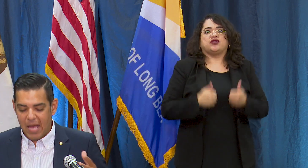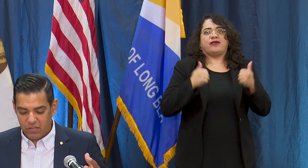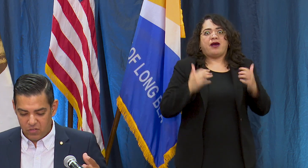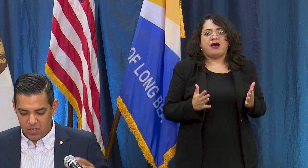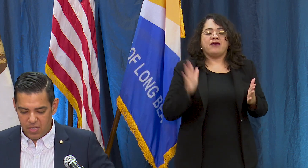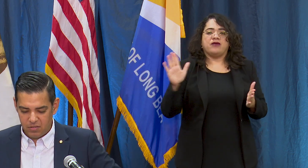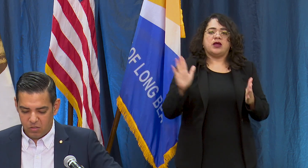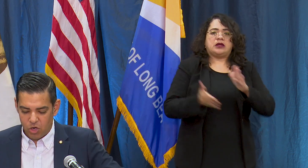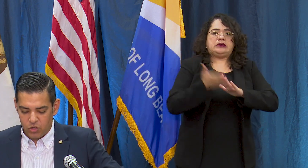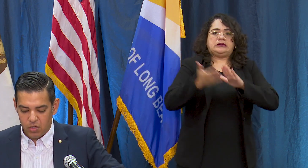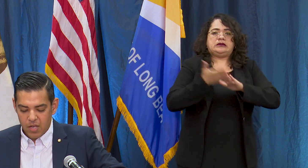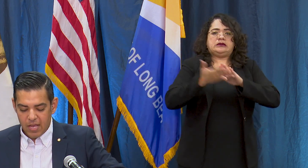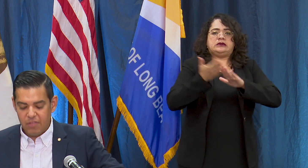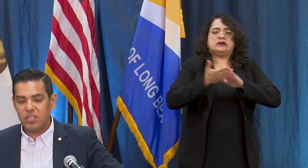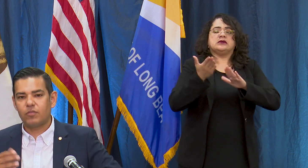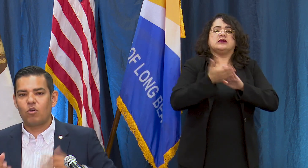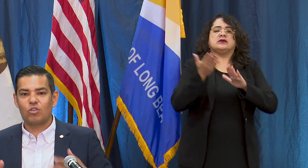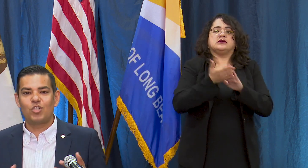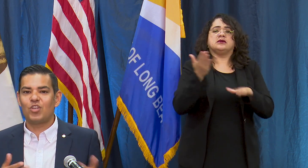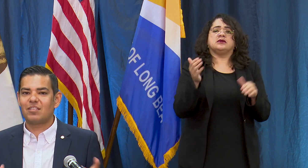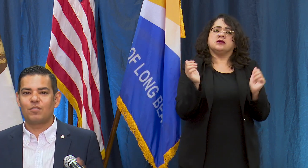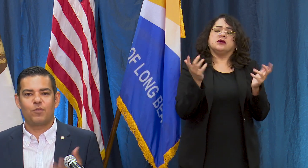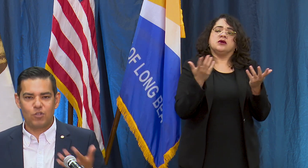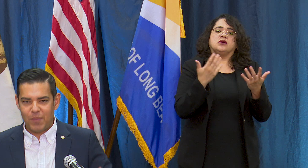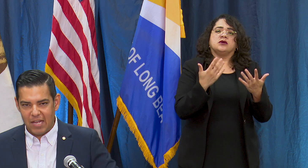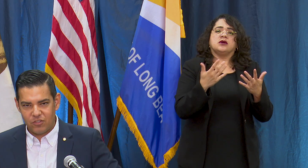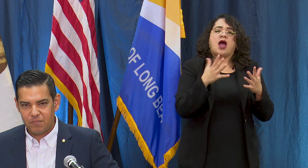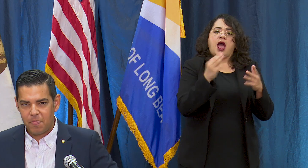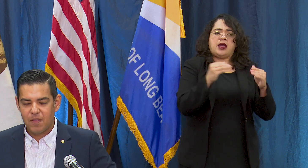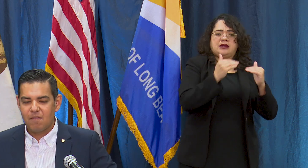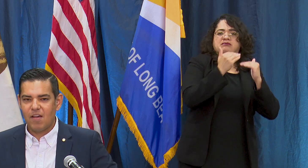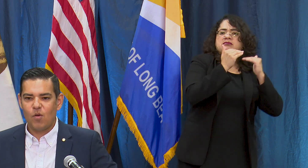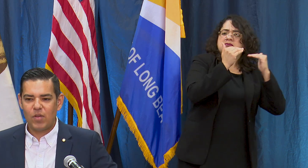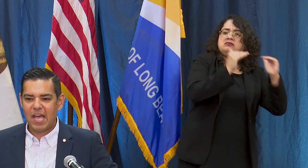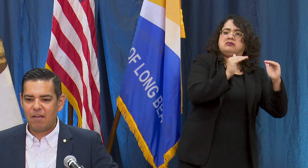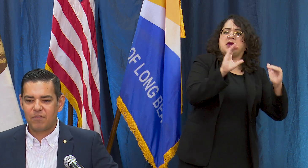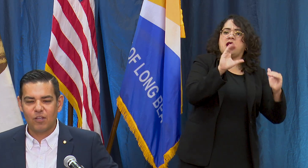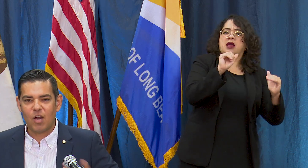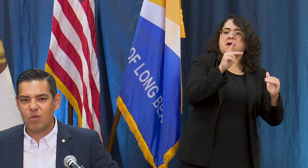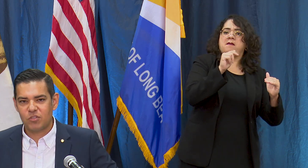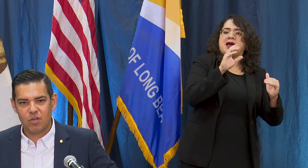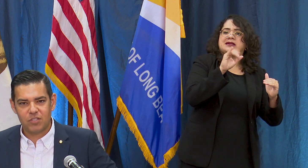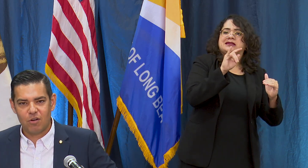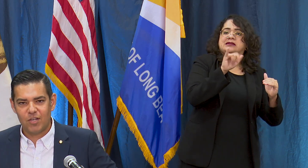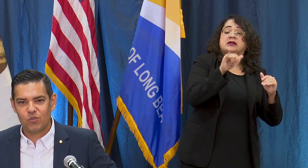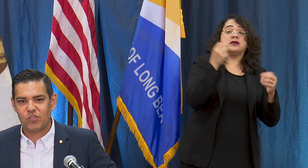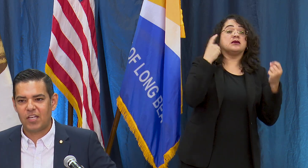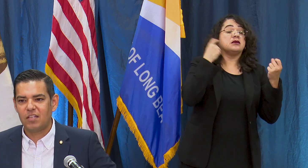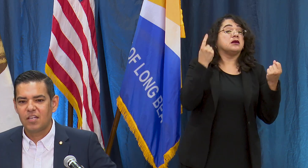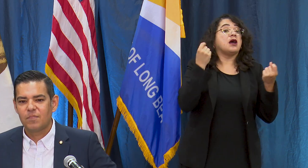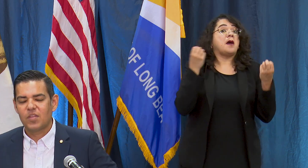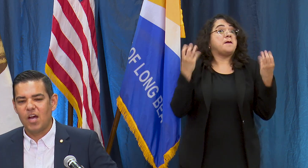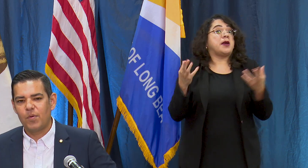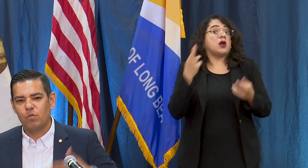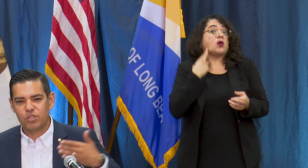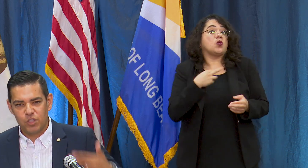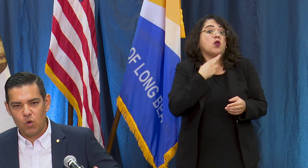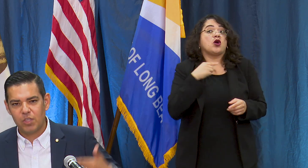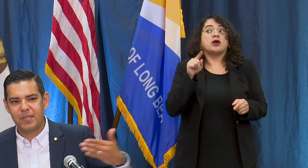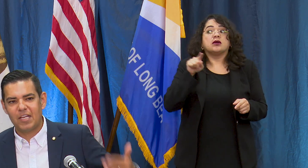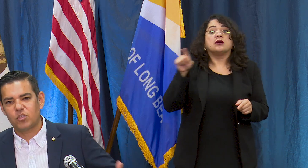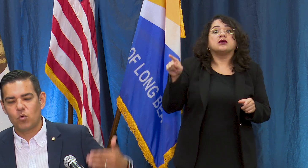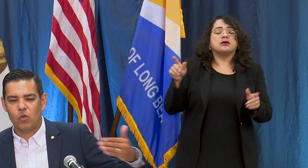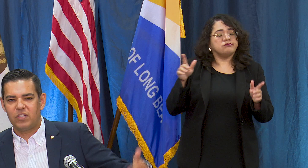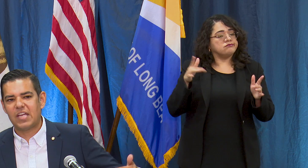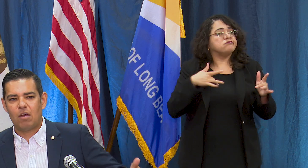that their capacity is larger. And these, of course, are just the first batch. We have a lot of restaurants that are interested, and we'll